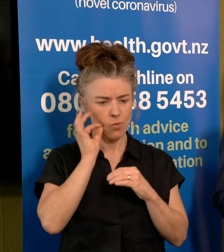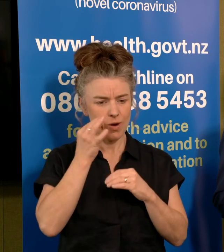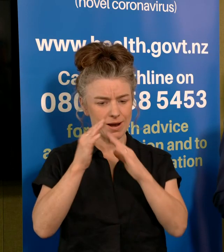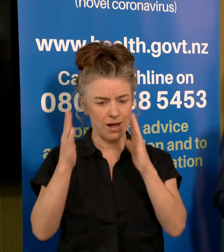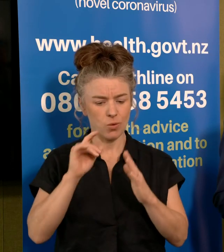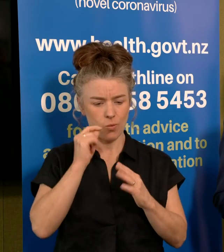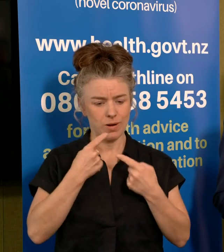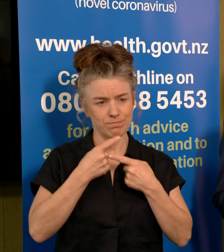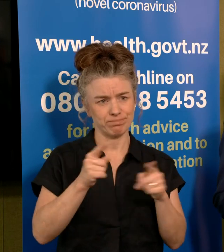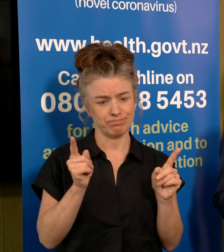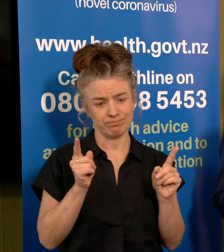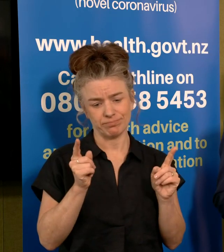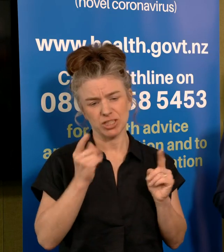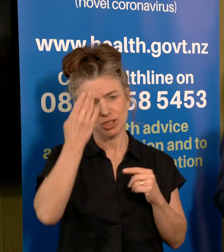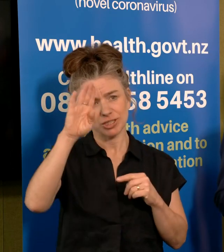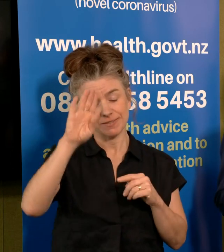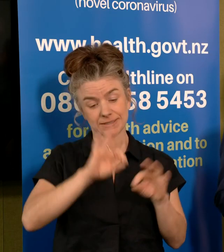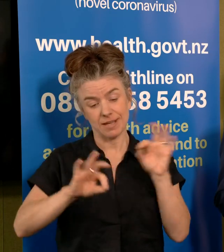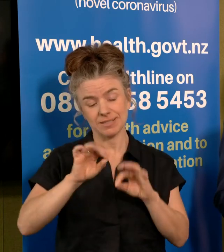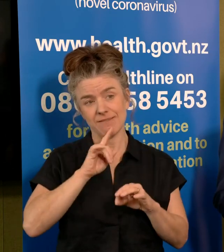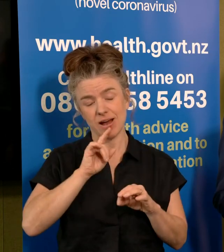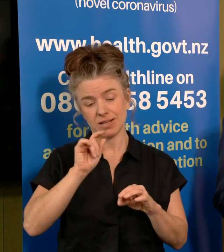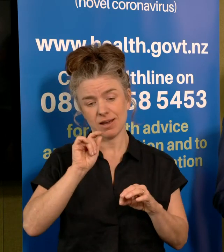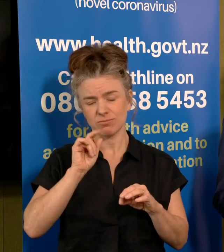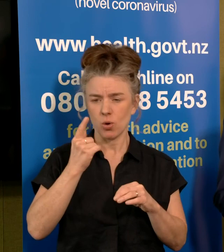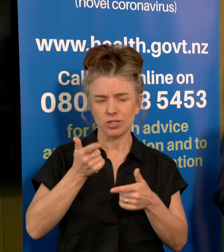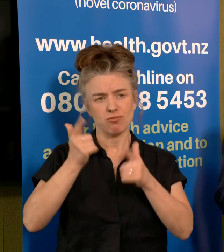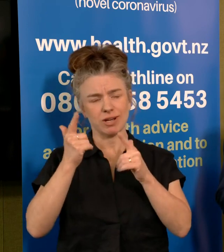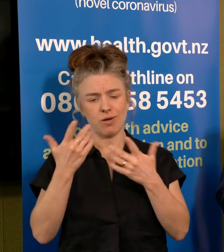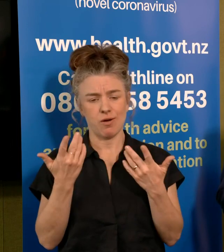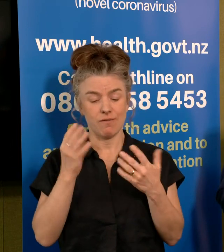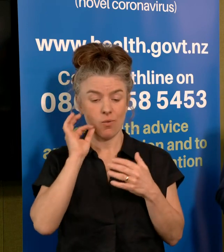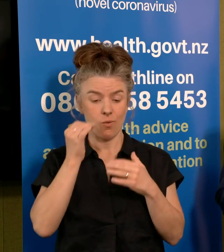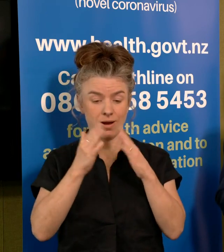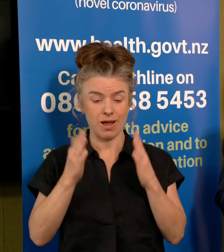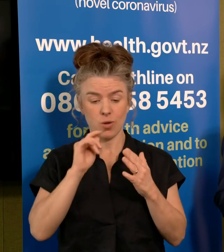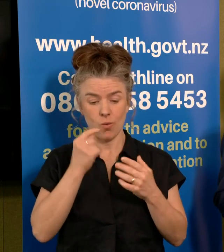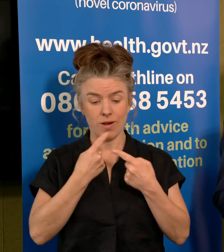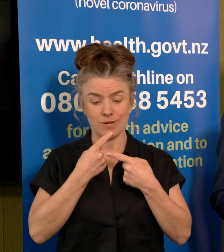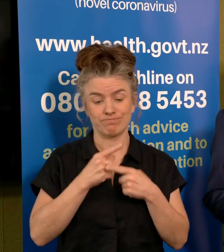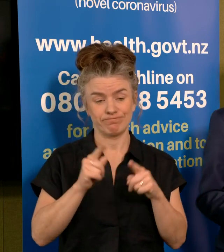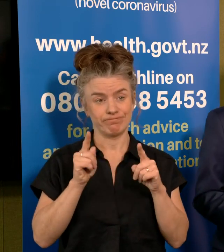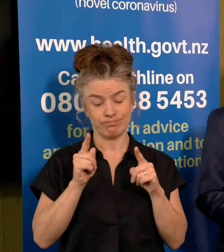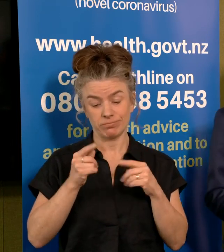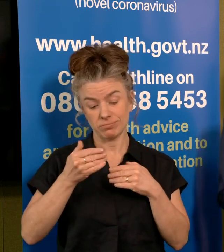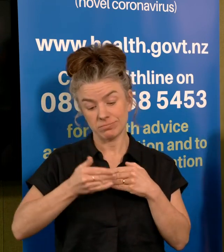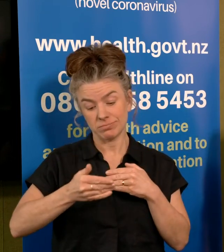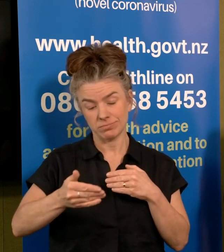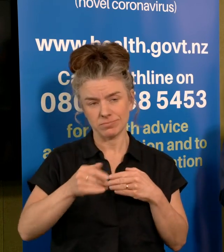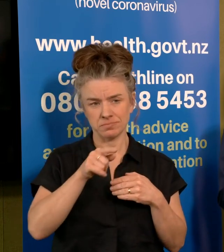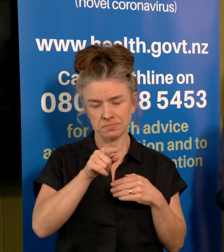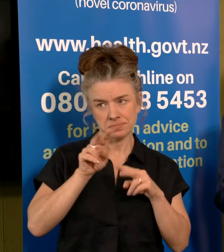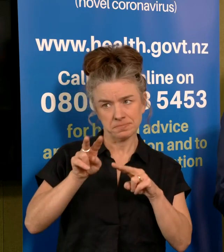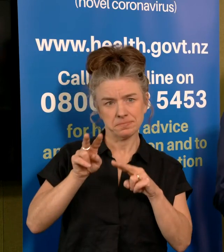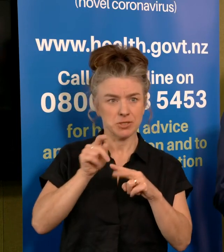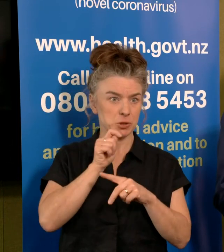by the White House Chief Science Advisor or the Director of the White House Office of Science and Technology, so keep an eye out